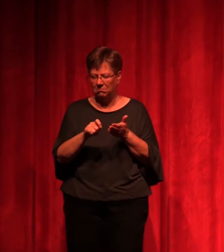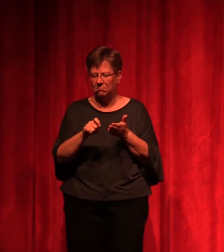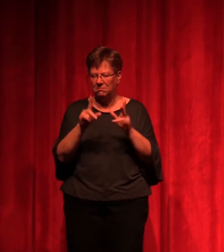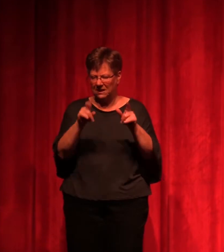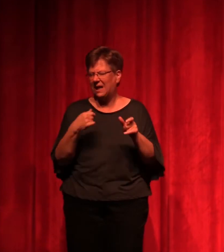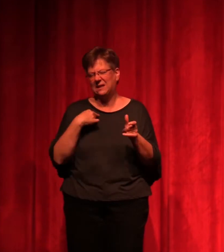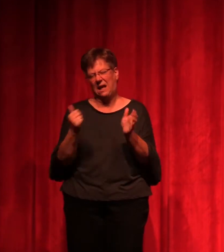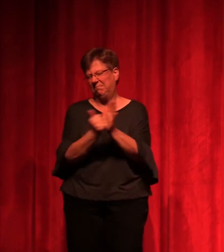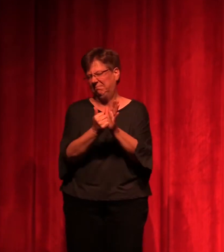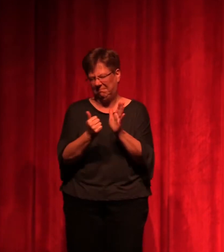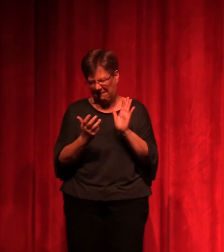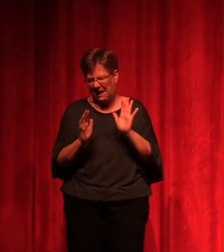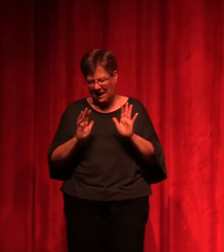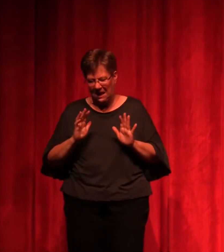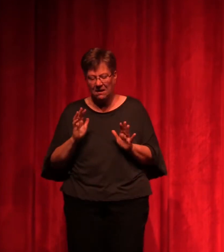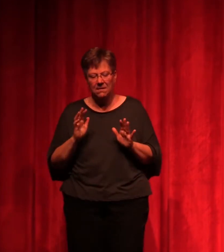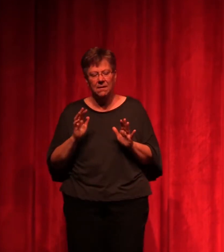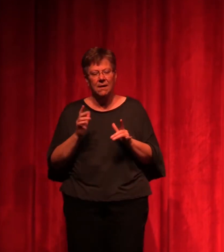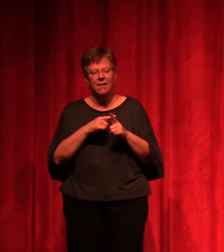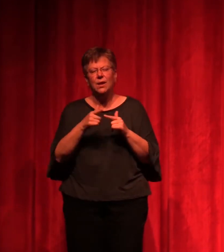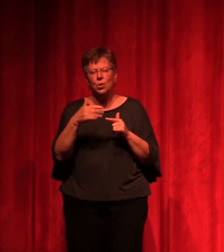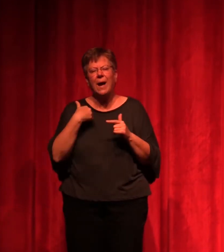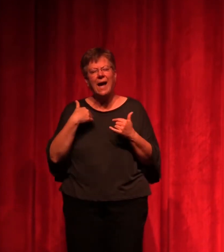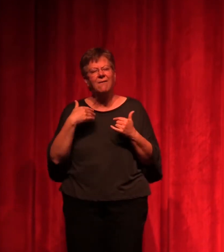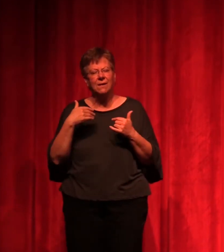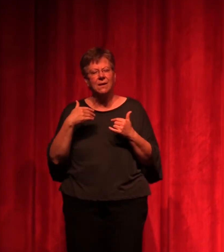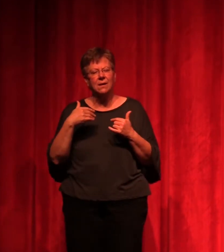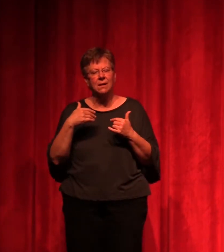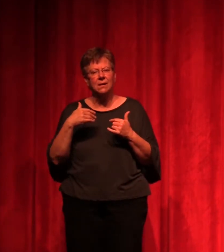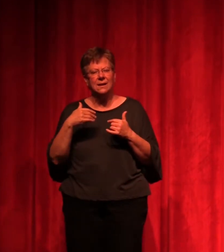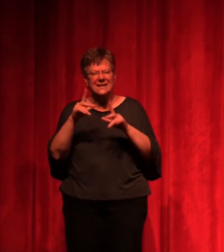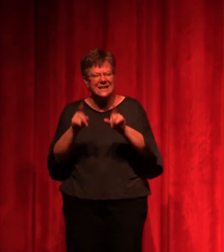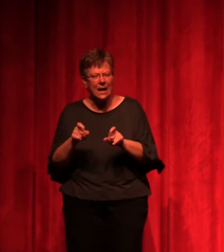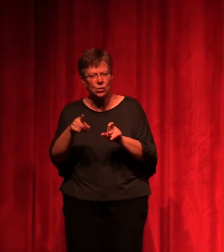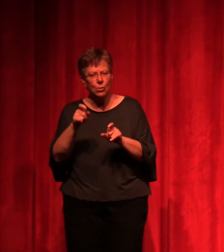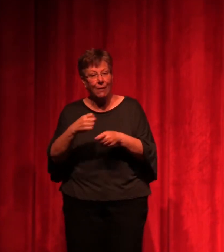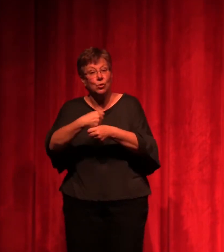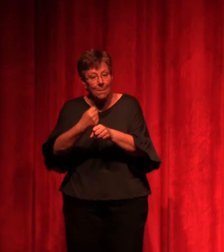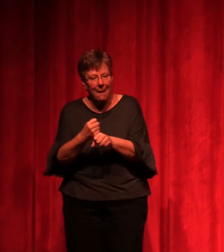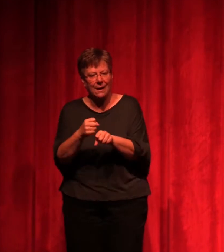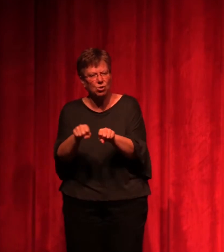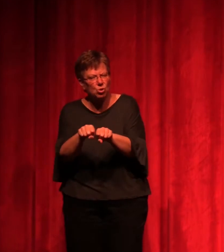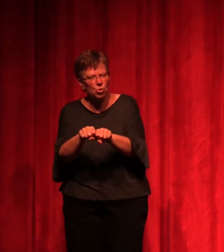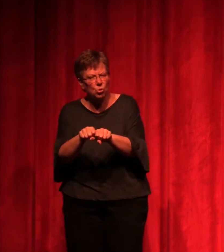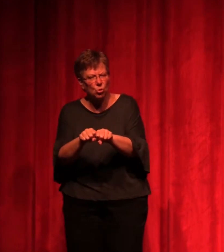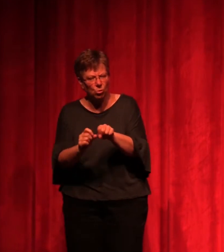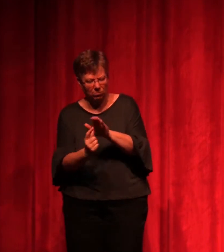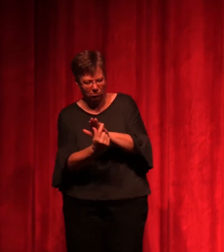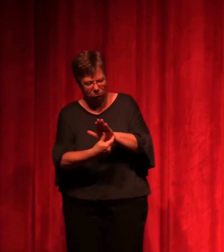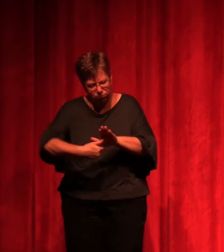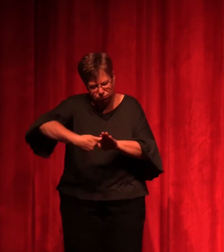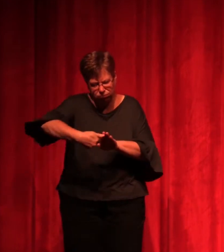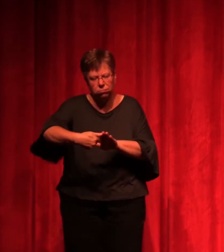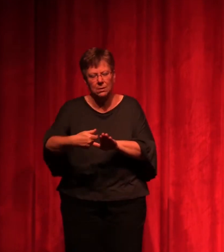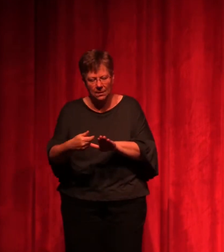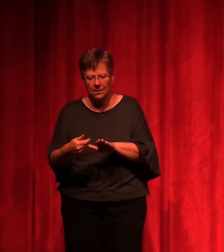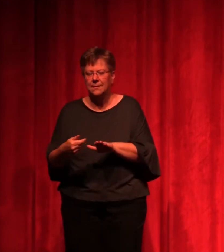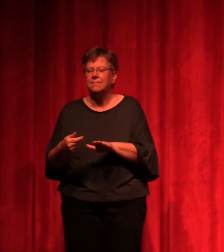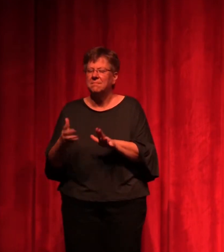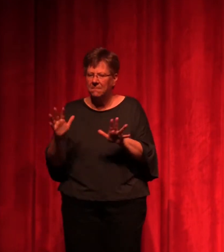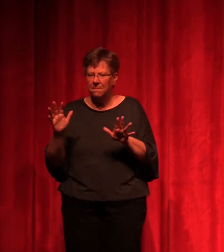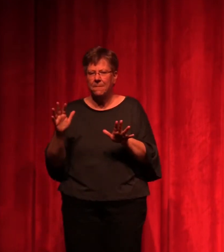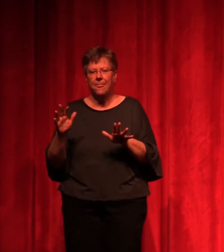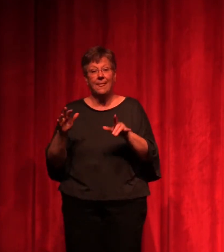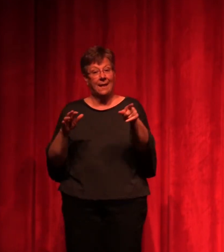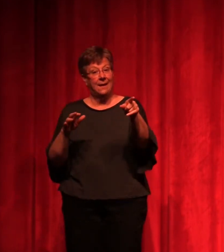exam. And then you have this practical test. You got to make the shoes and fit them on the horse and trim, and you're graded on all these things. And Curtis came to me afterwards. He said